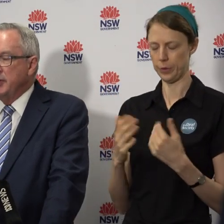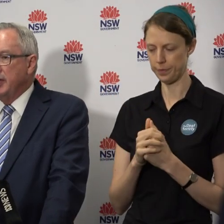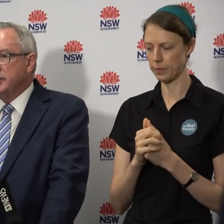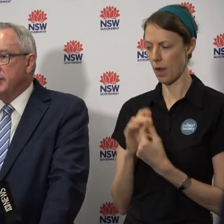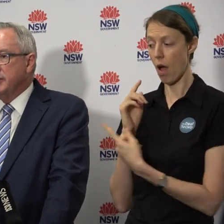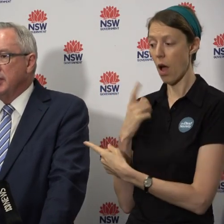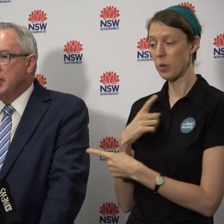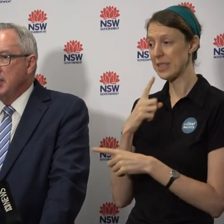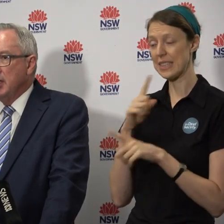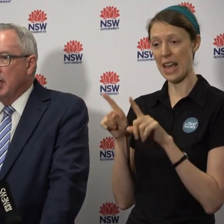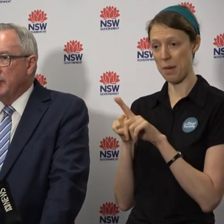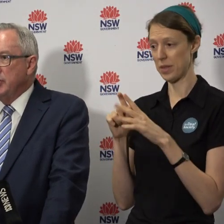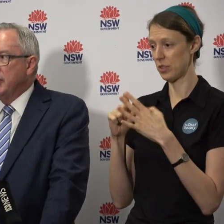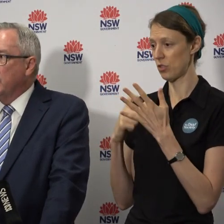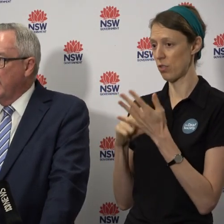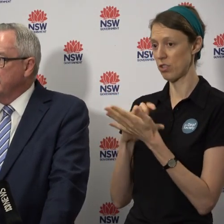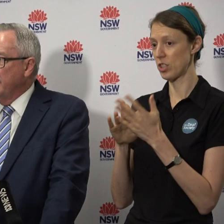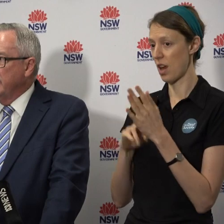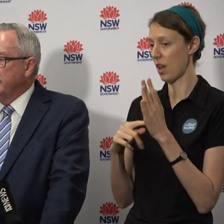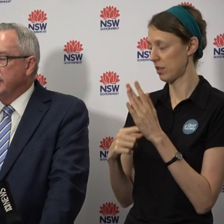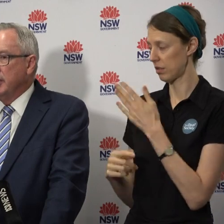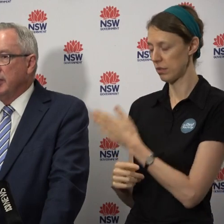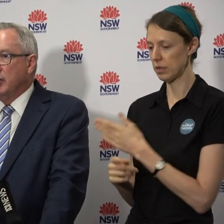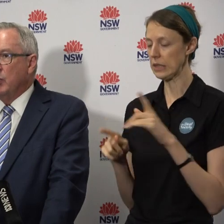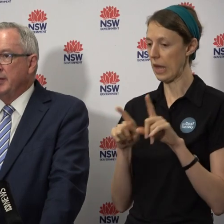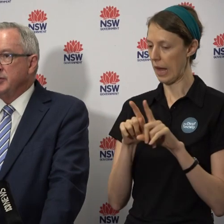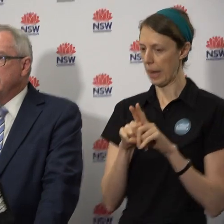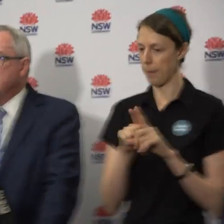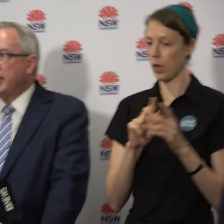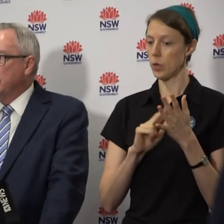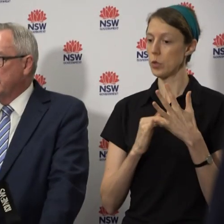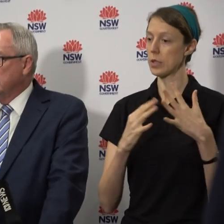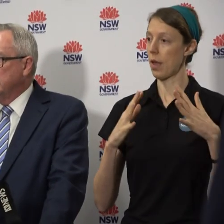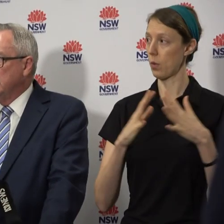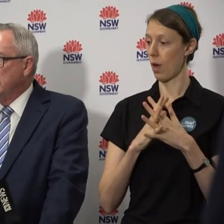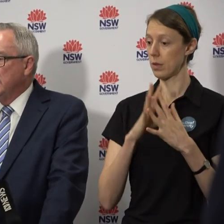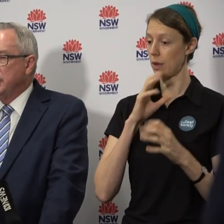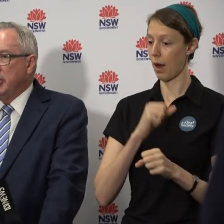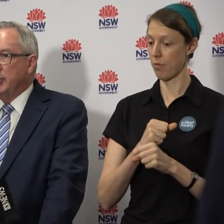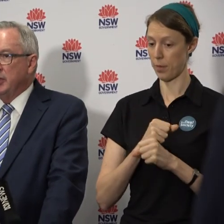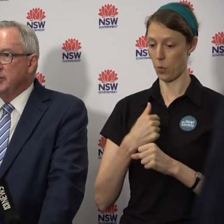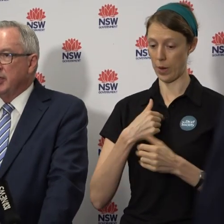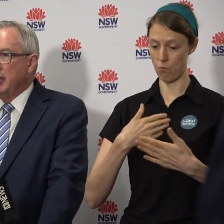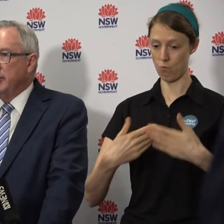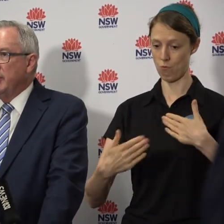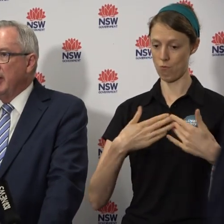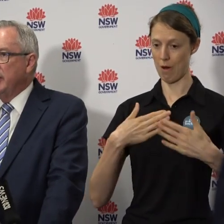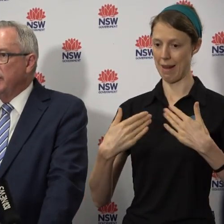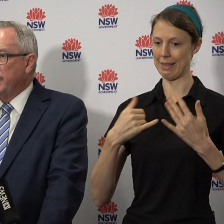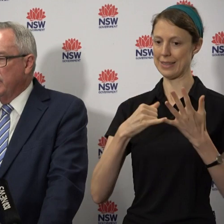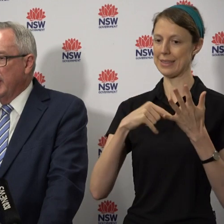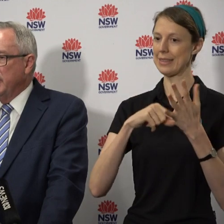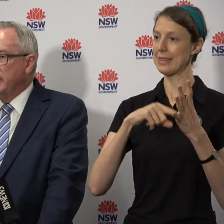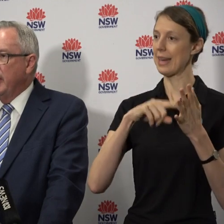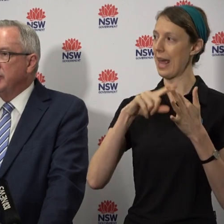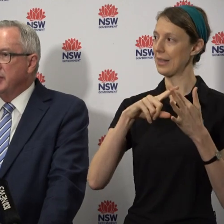has said, and that is that the New South Wales Government runs state hospitals. GPs are in the domain of